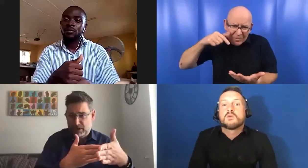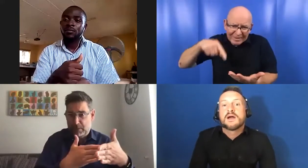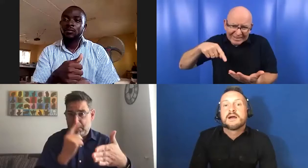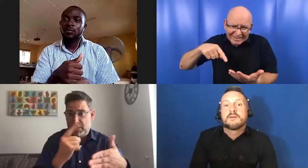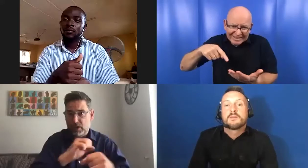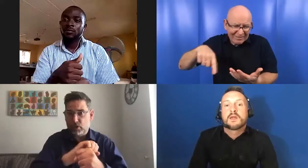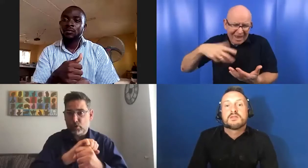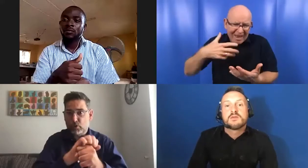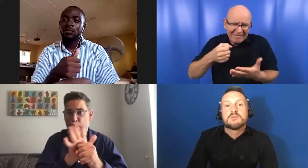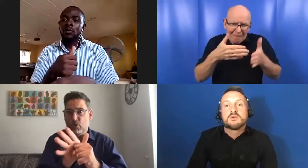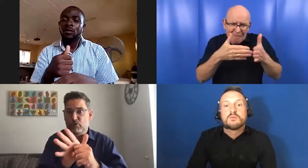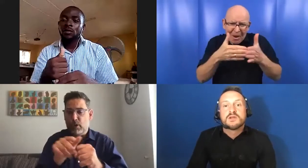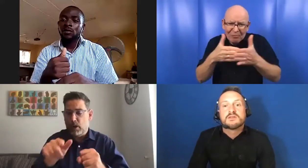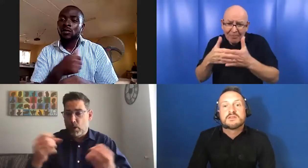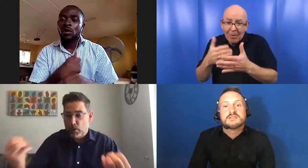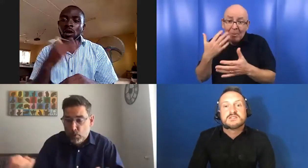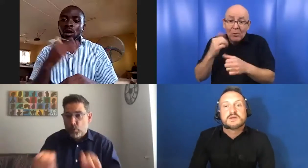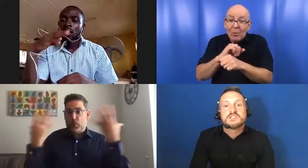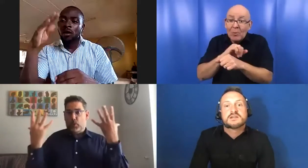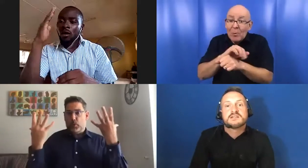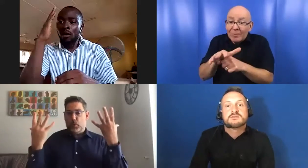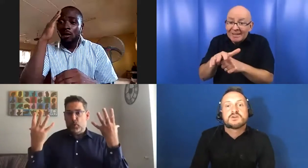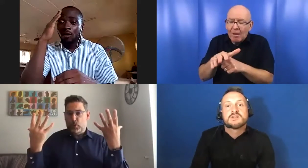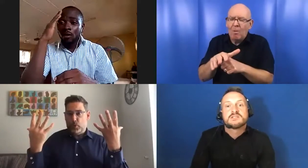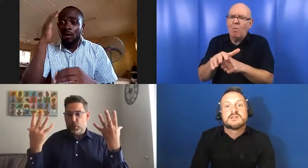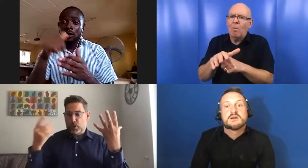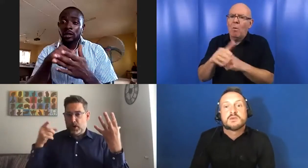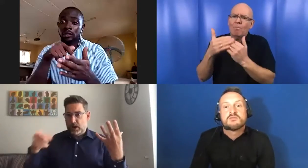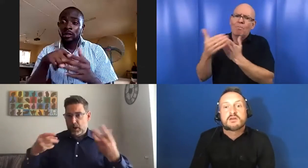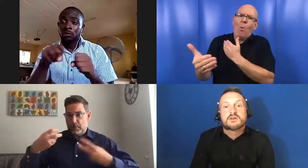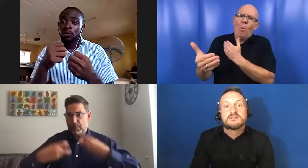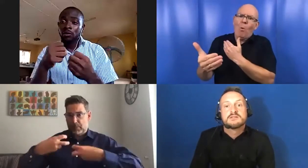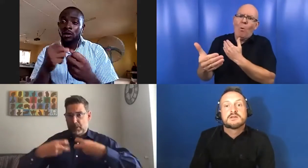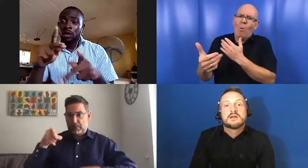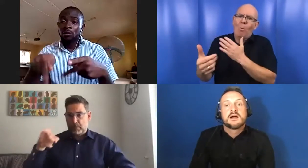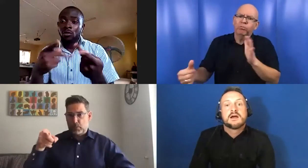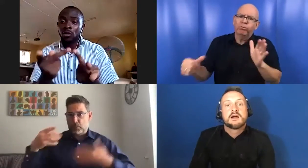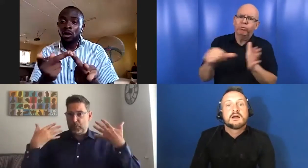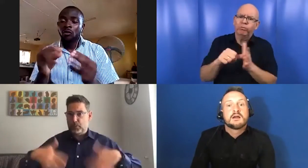We're aware at the moment, we know that this situation has provided a number of barriers,